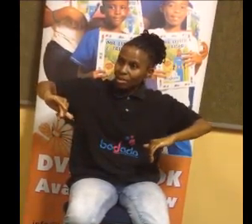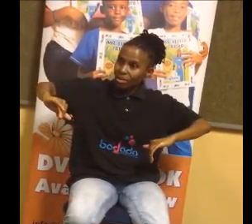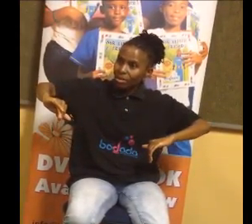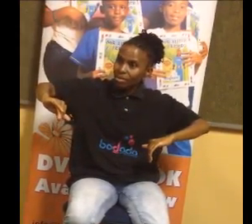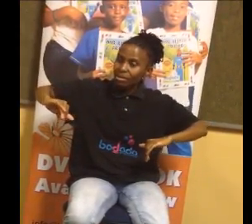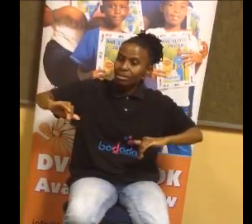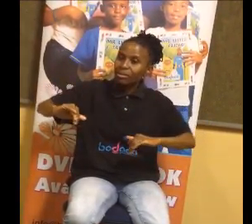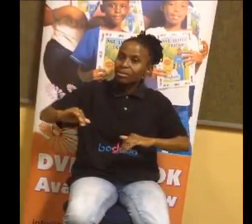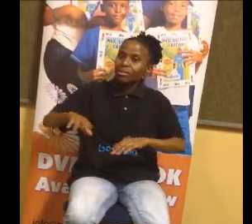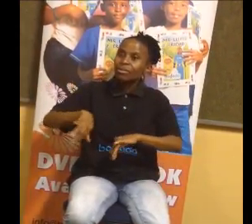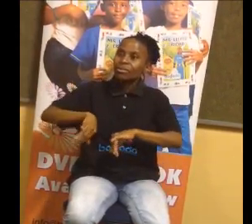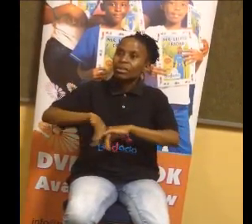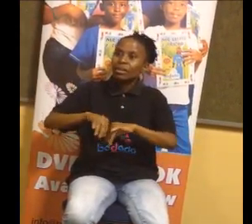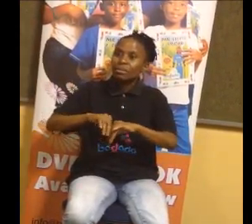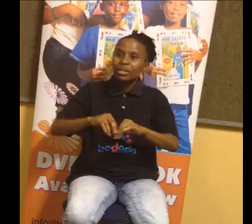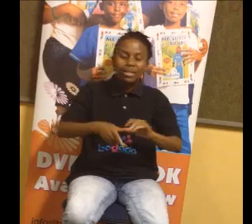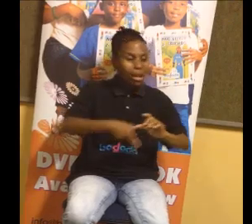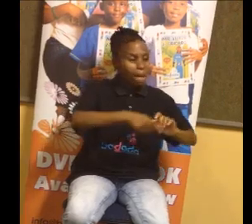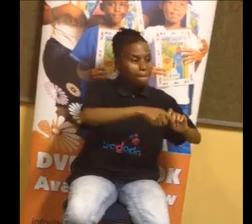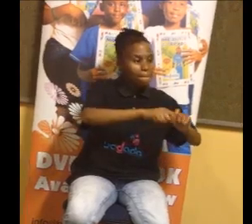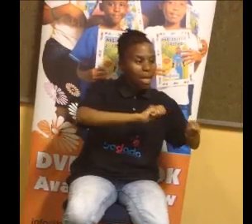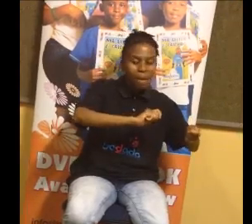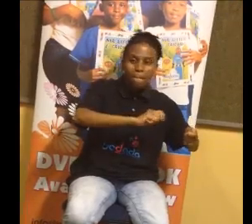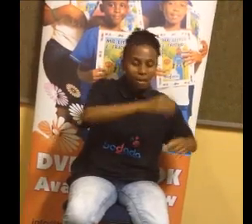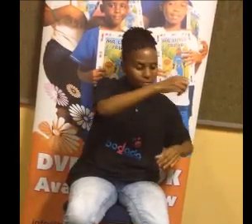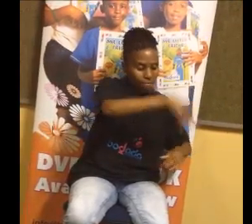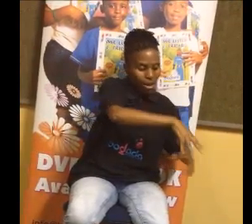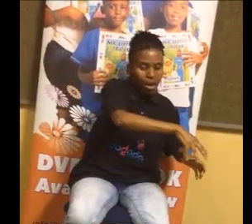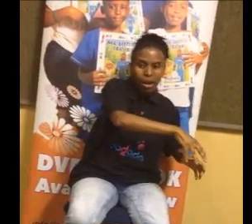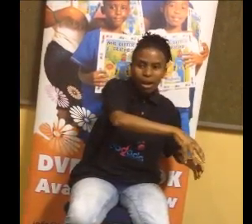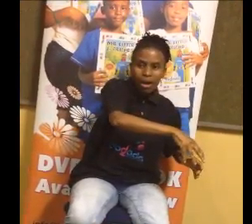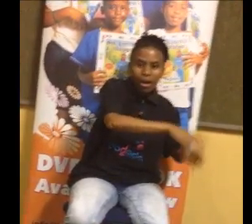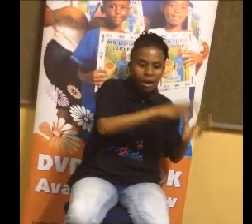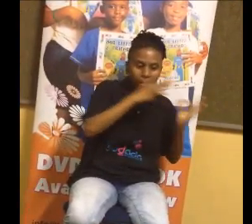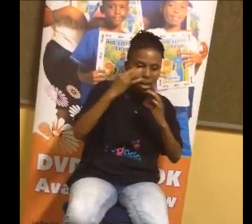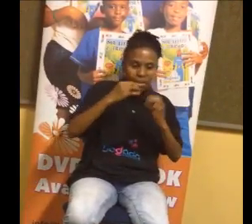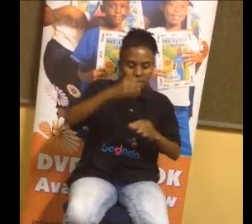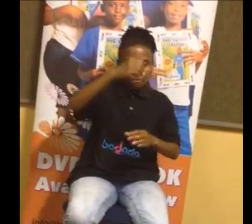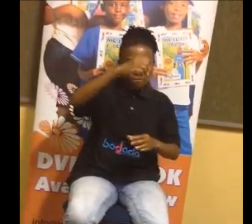glass. And placing them in the correct recycling bin.